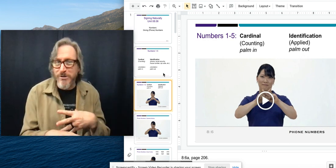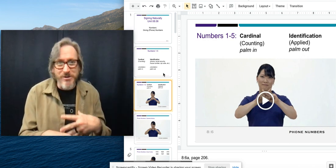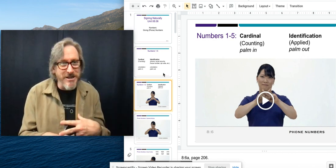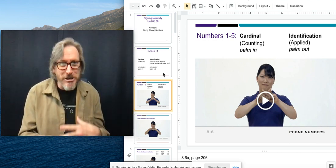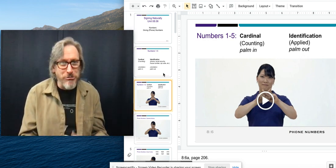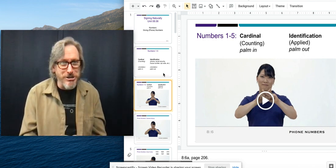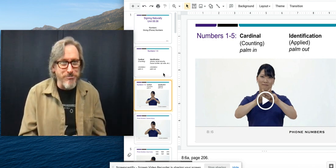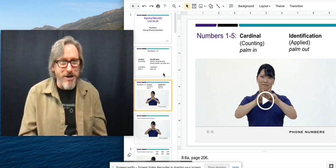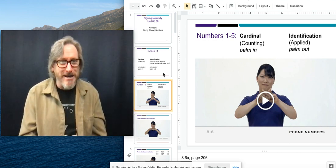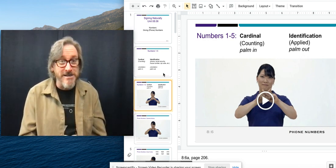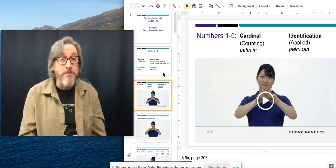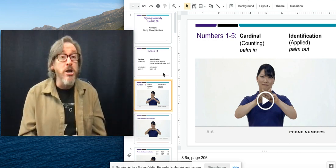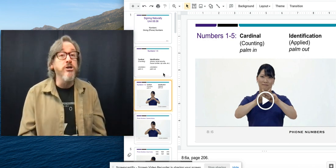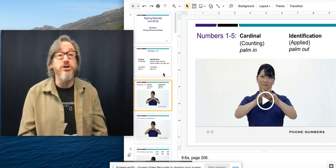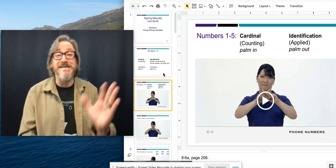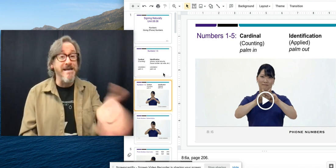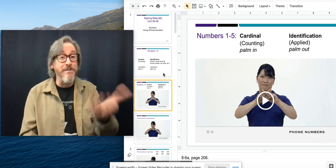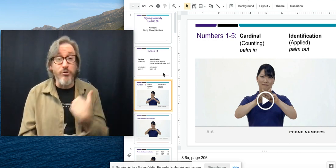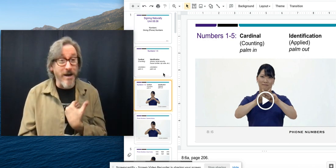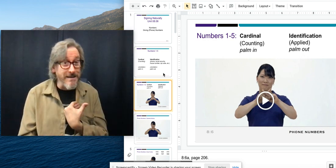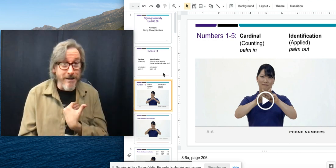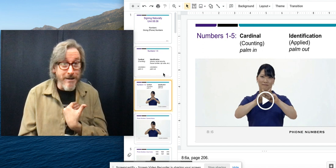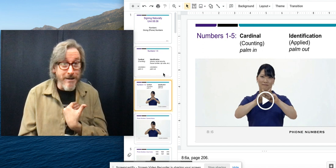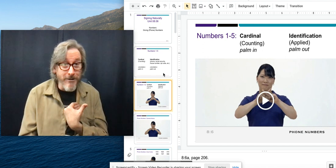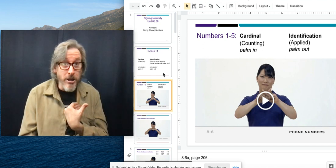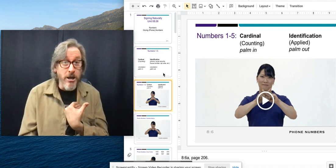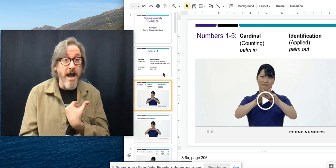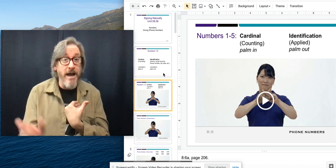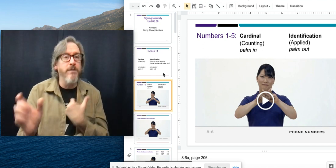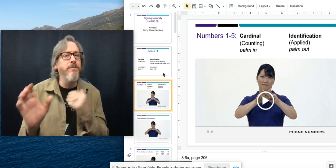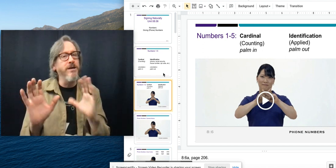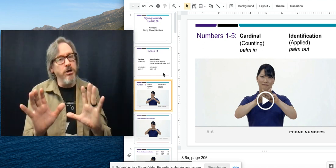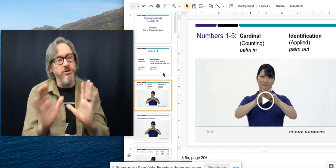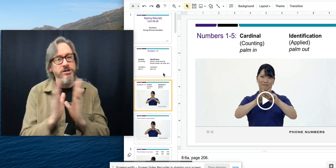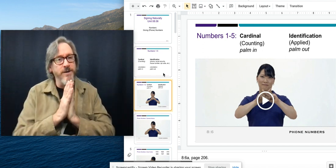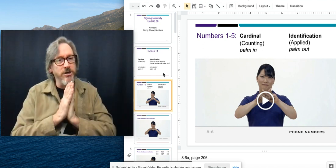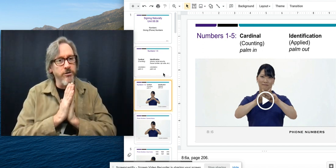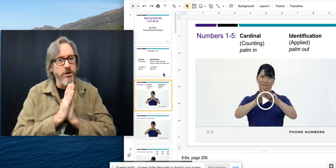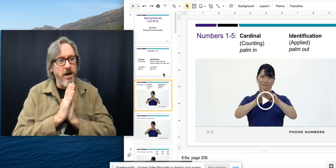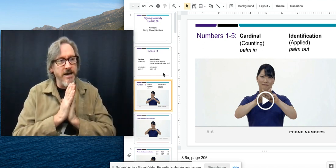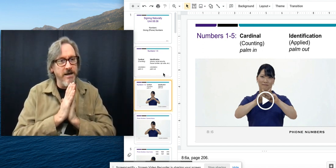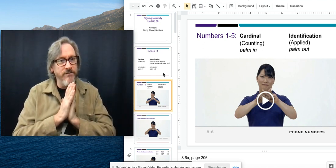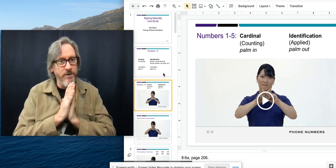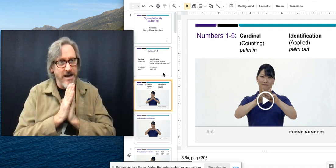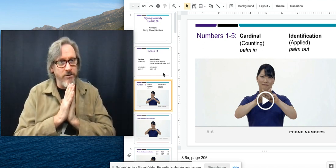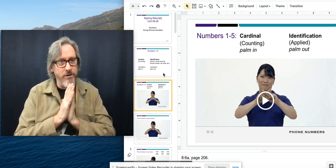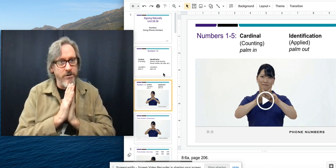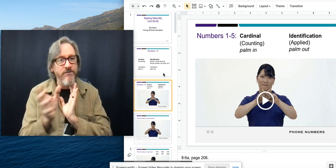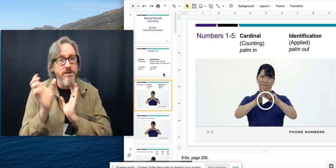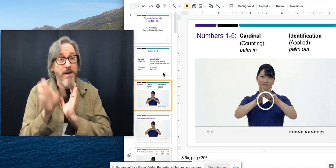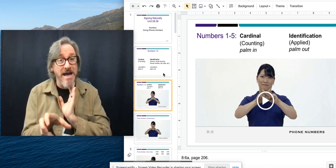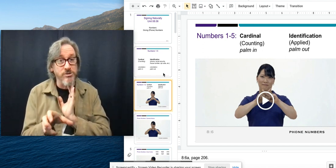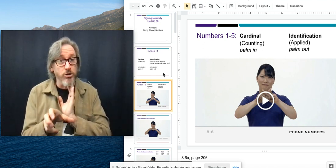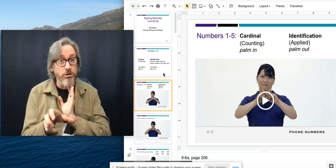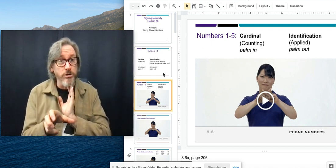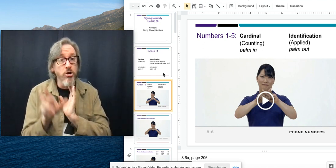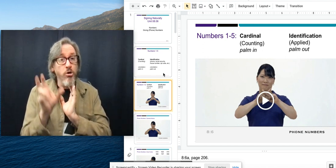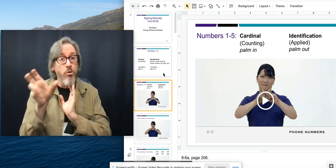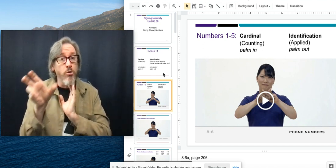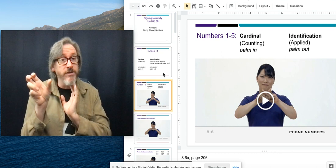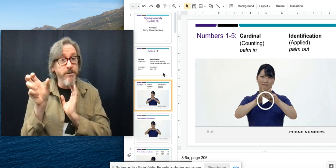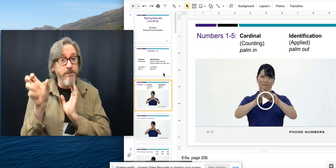card numbers with each other just to practice. Just send them directly to me, and just to make sure that I can give you an accurate grade. Give me the